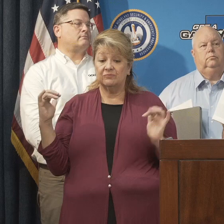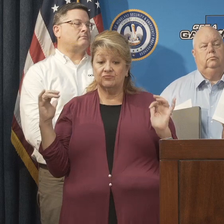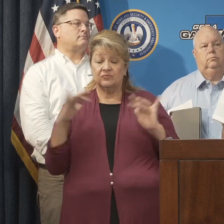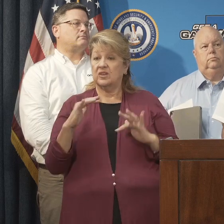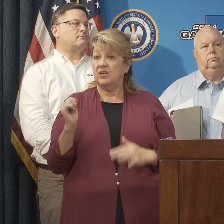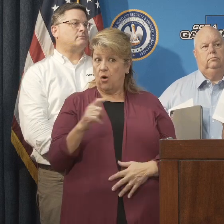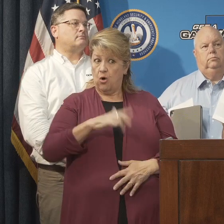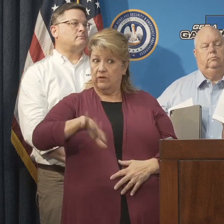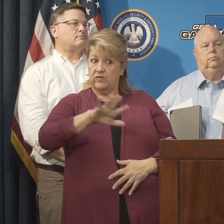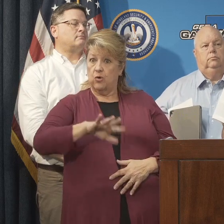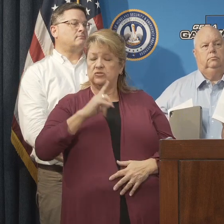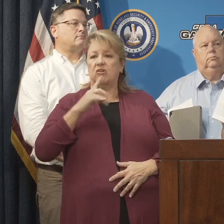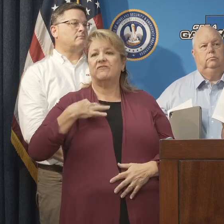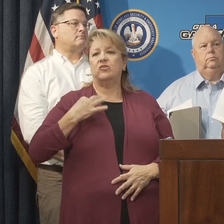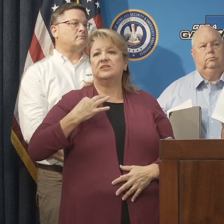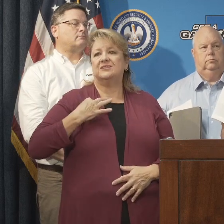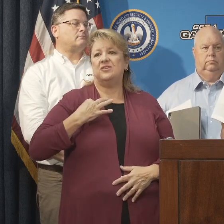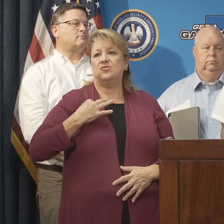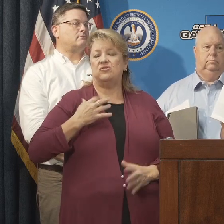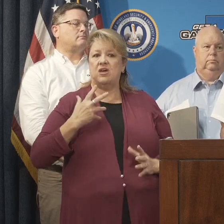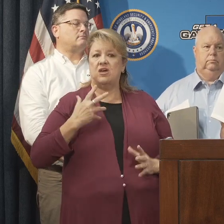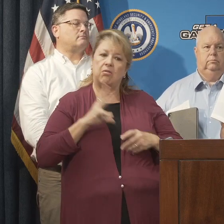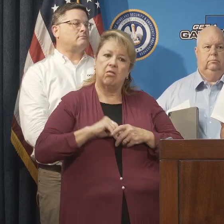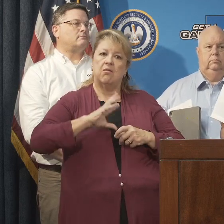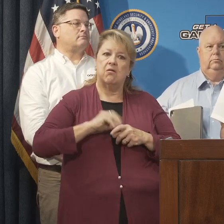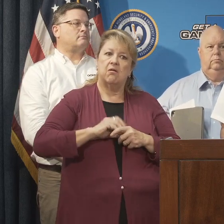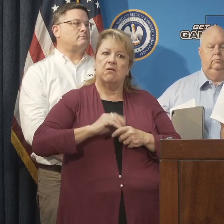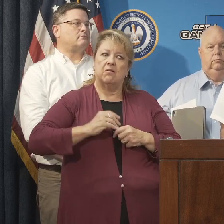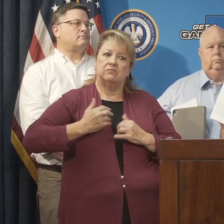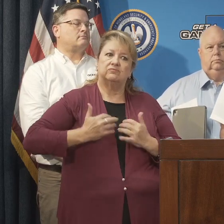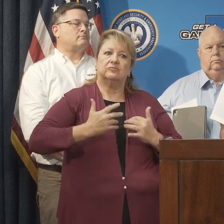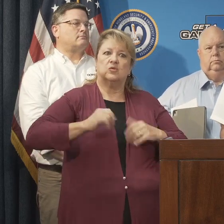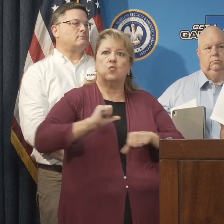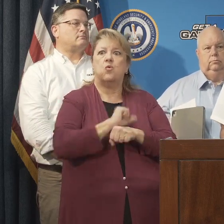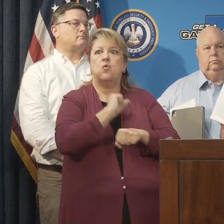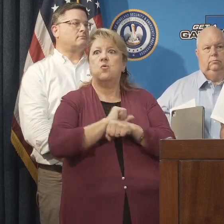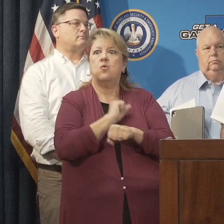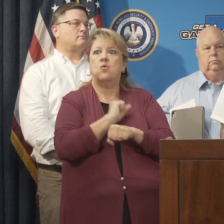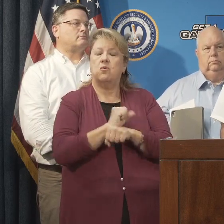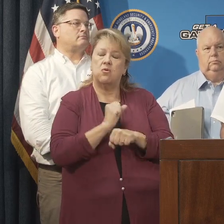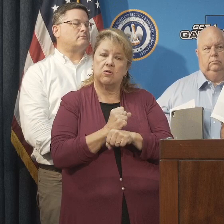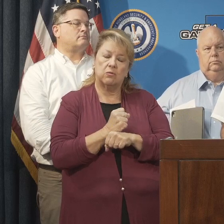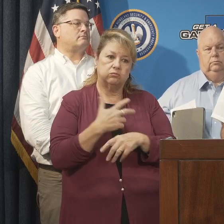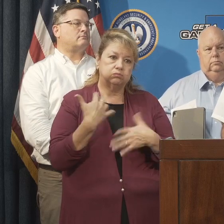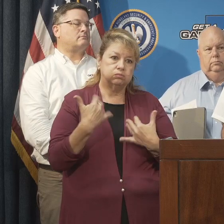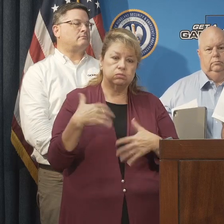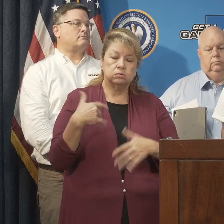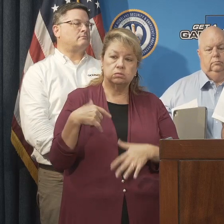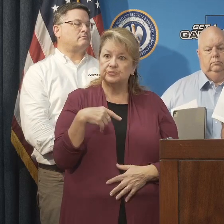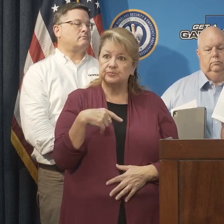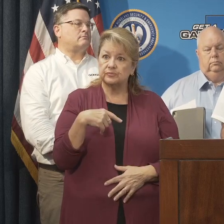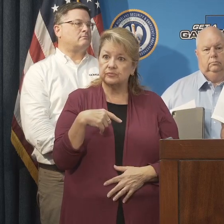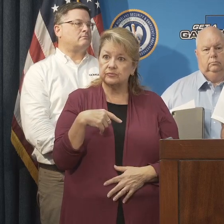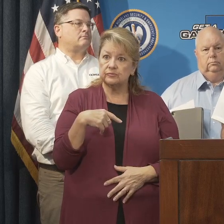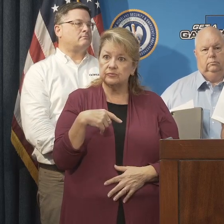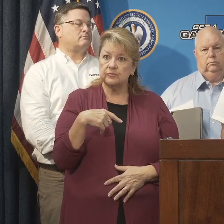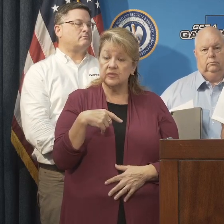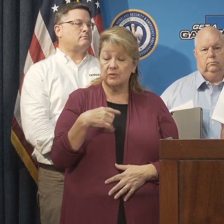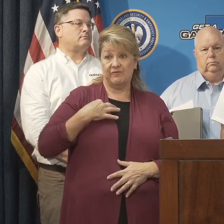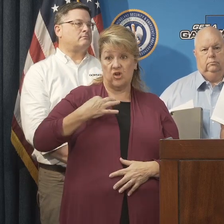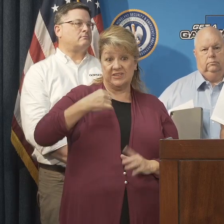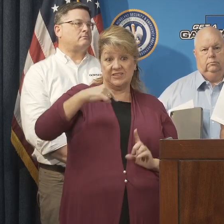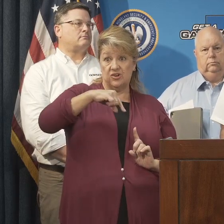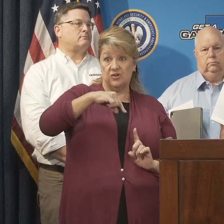volunteers. And these people have been engaged and doing heroic work, but they need